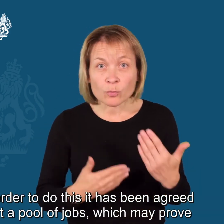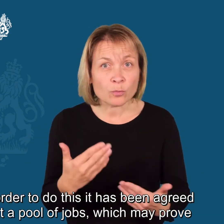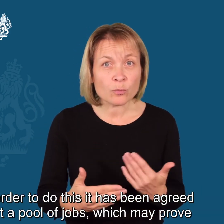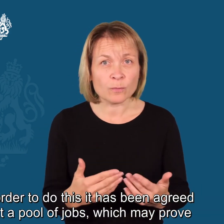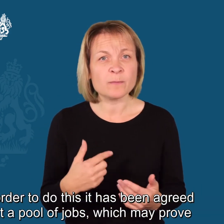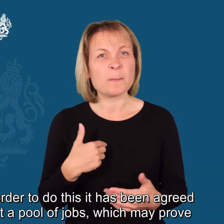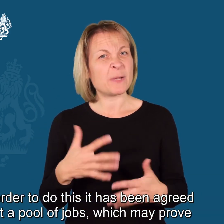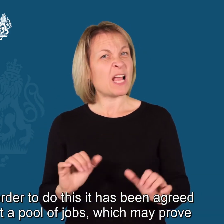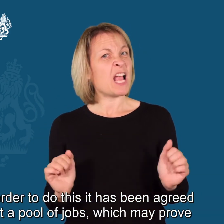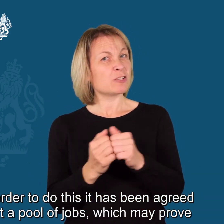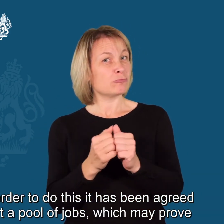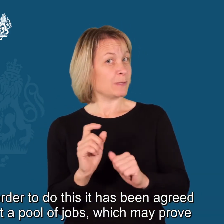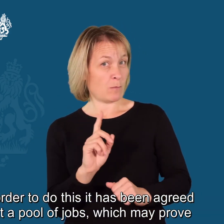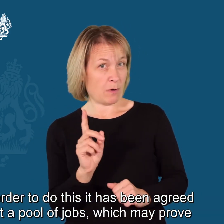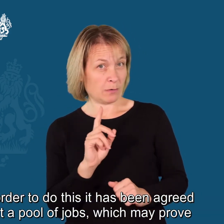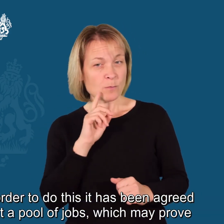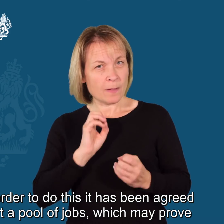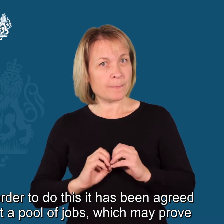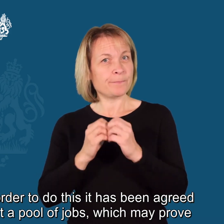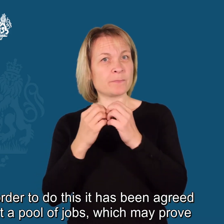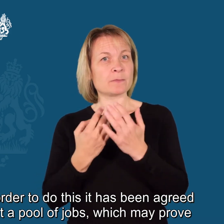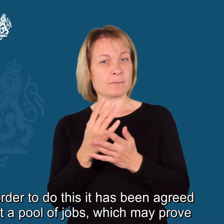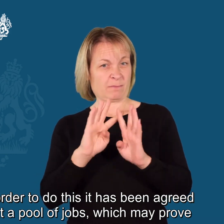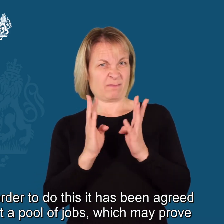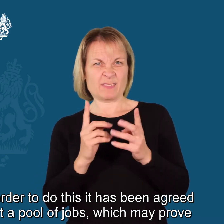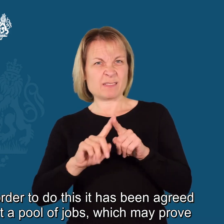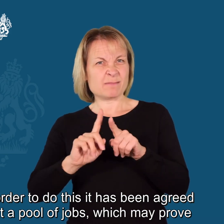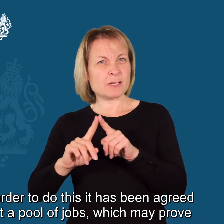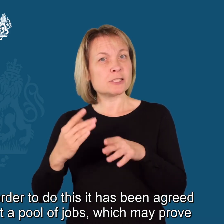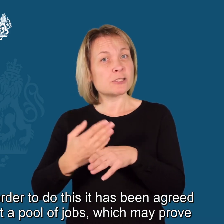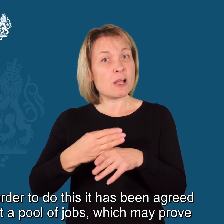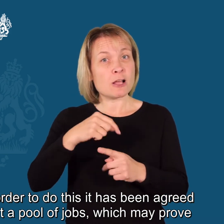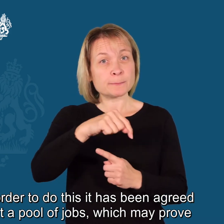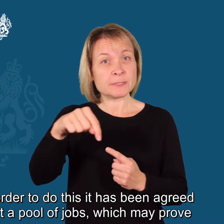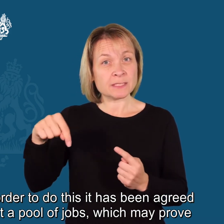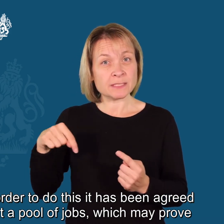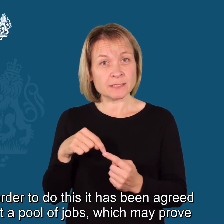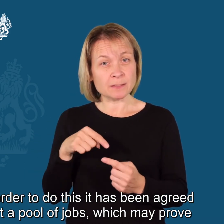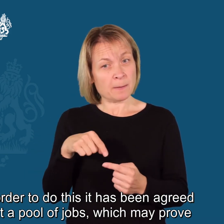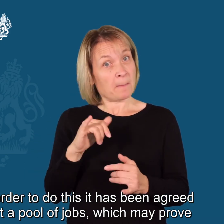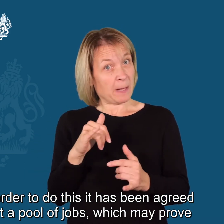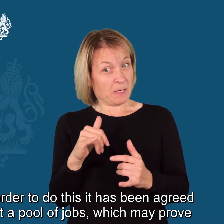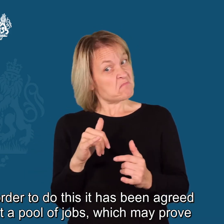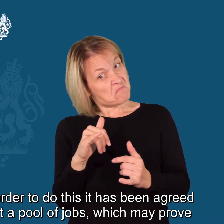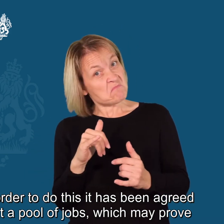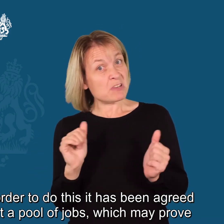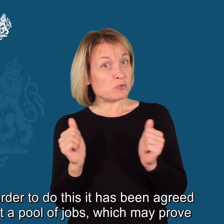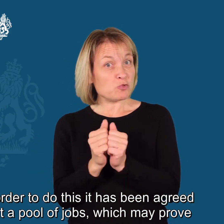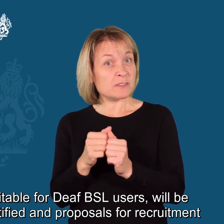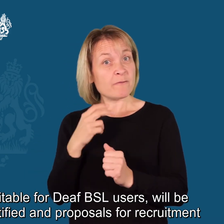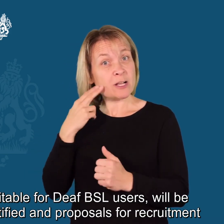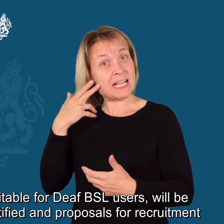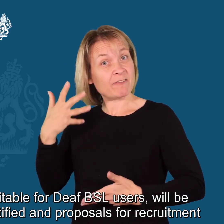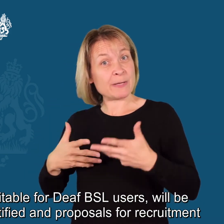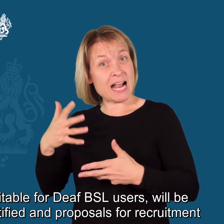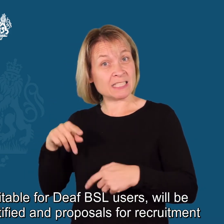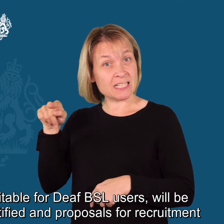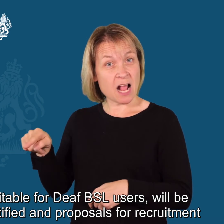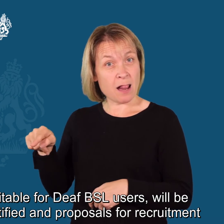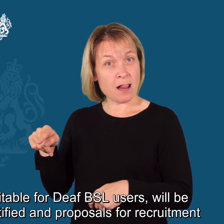In order to do this, it has been agreed that a pool of jobs which may prove suitable for deaf BSL users will be identified and proposals